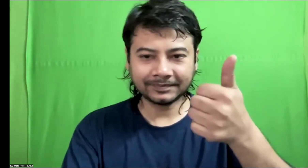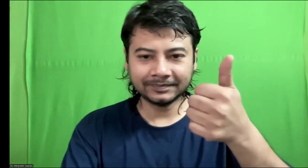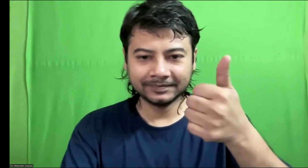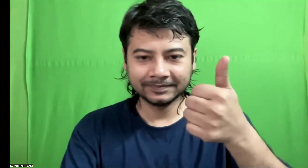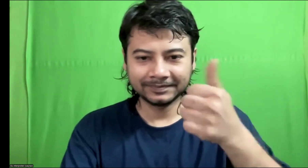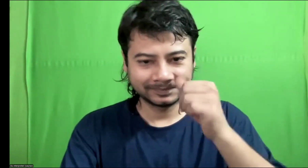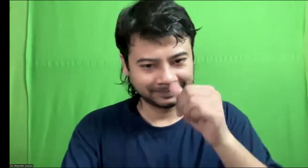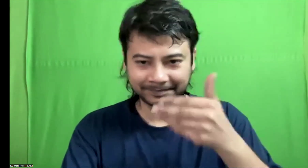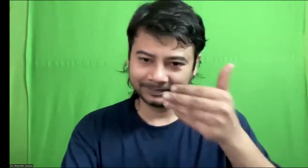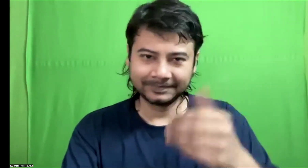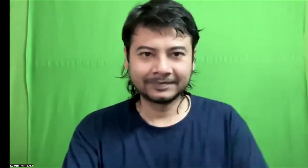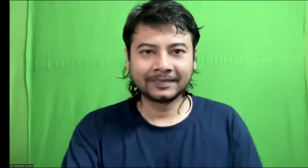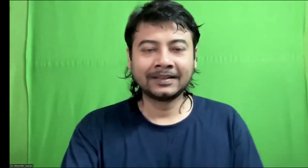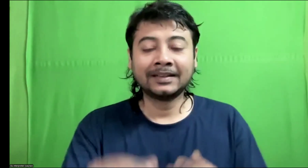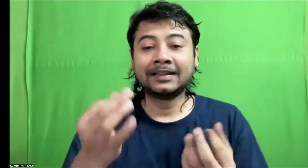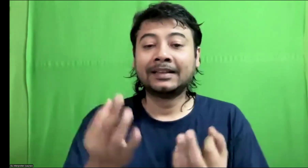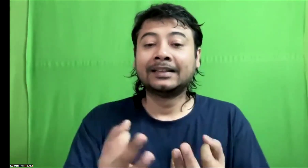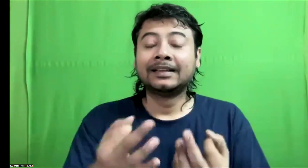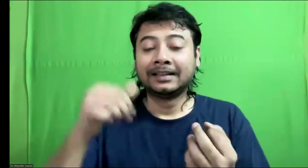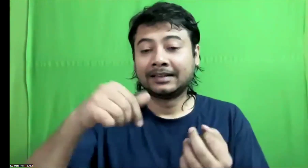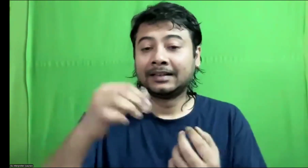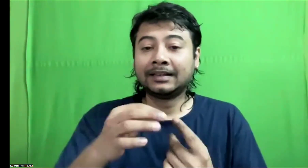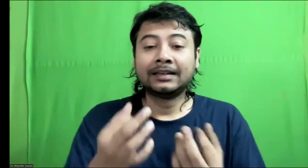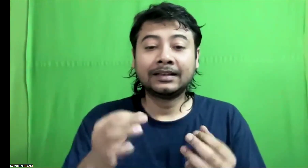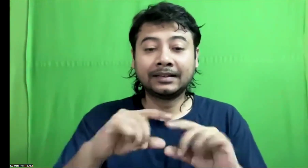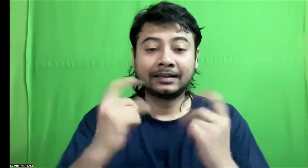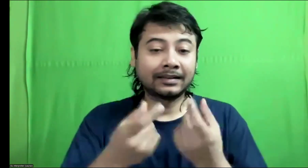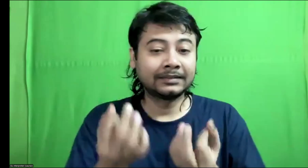Let's begin with prayers to Srila Prabhupada.